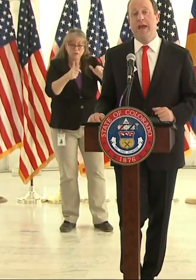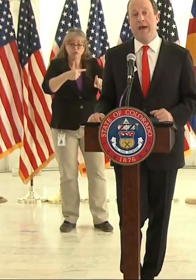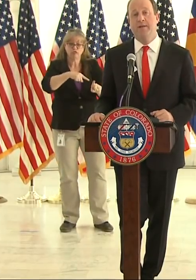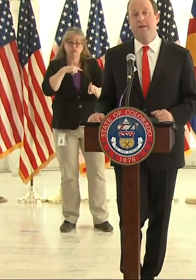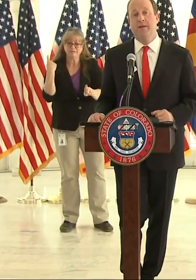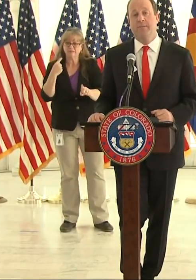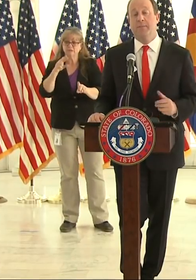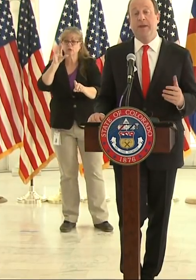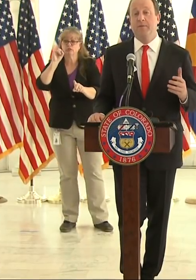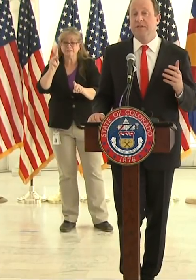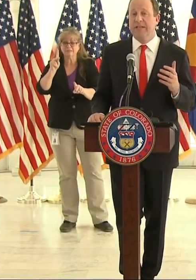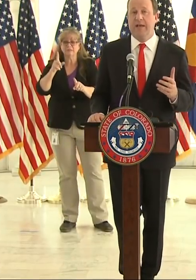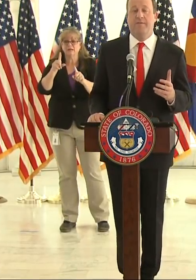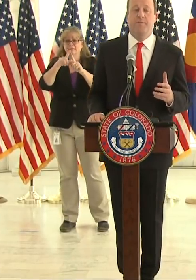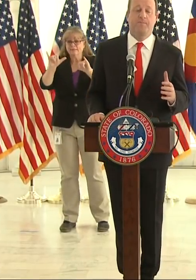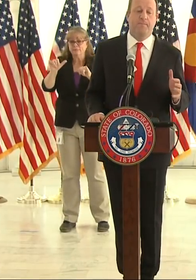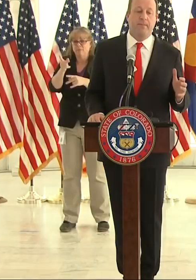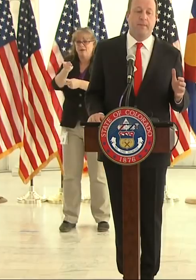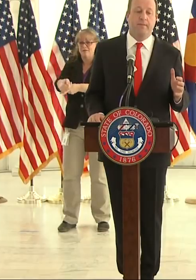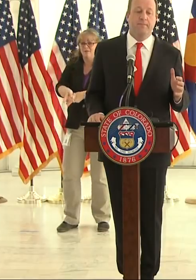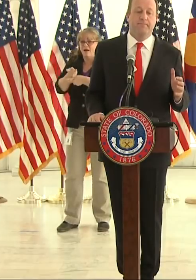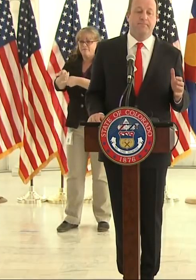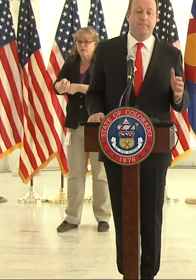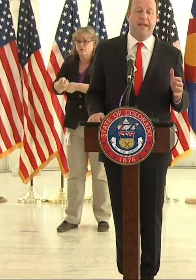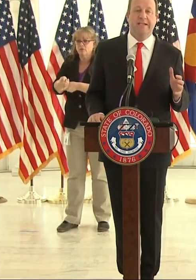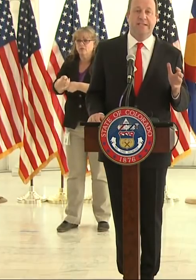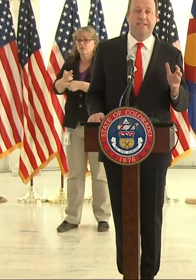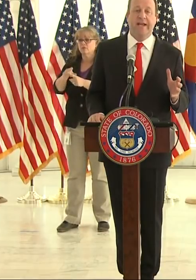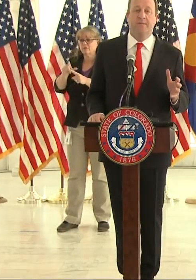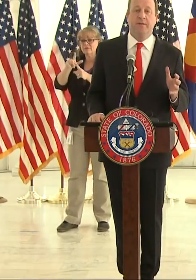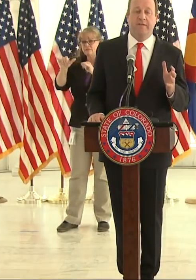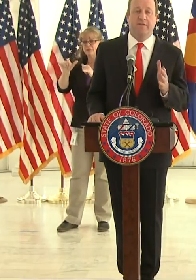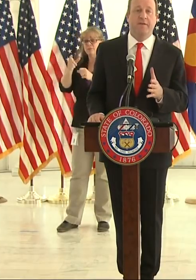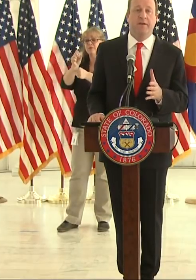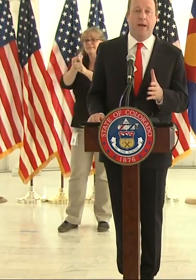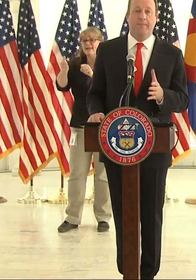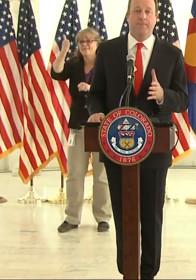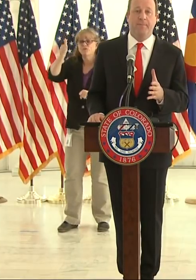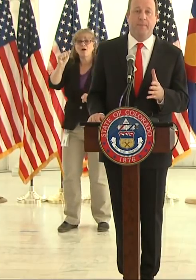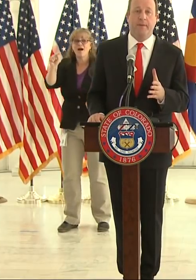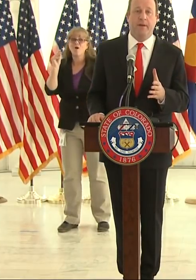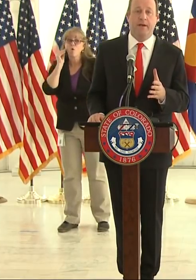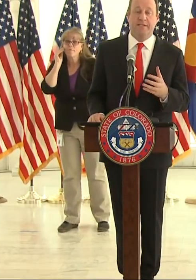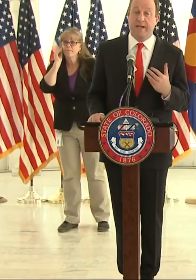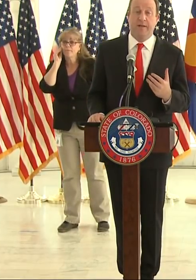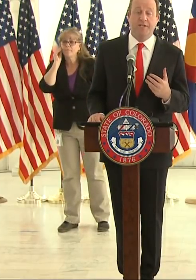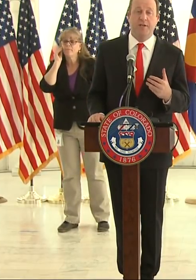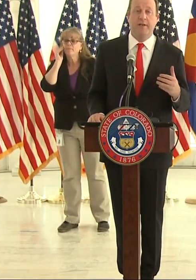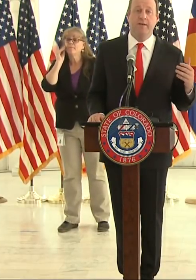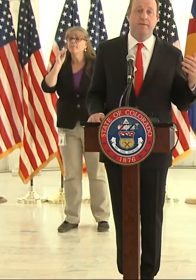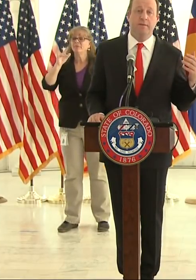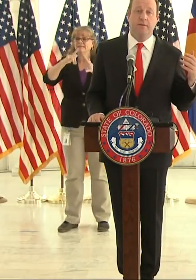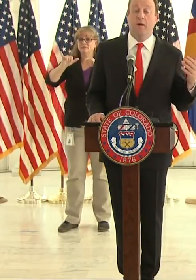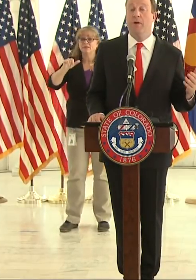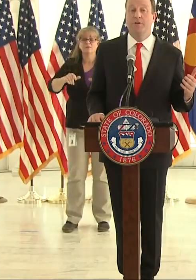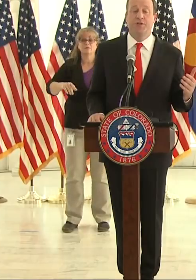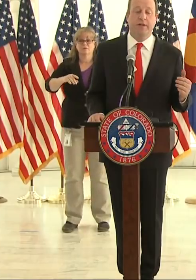home when you can, but be able to live in a sustainable and fulfilling way,